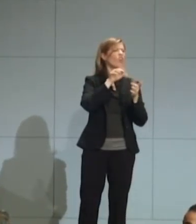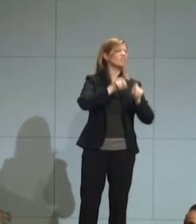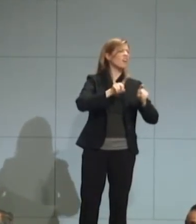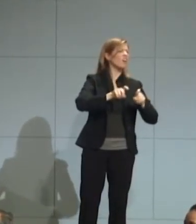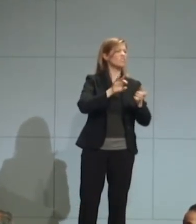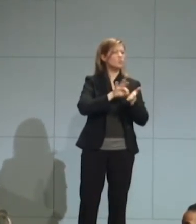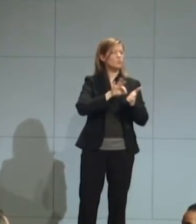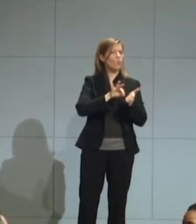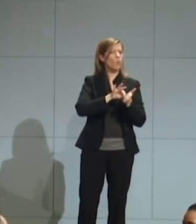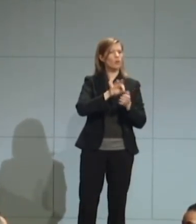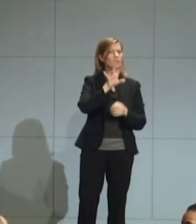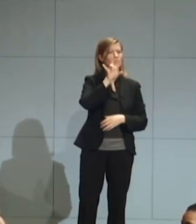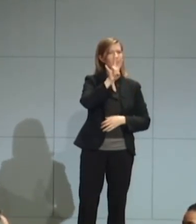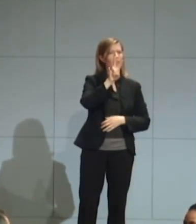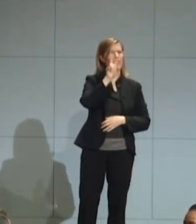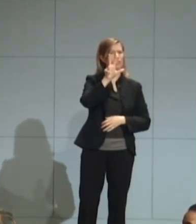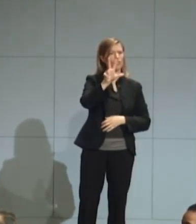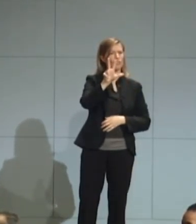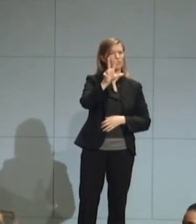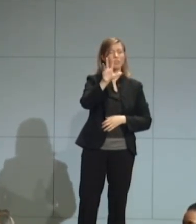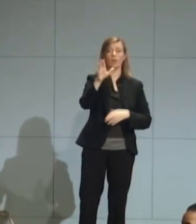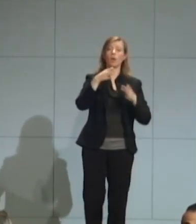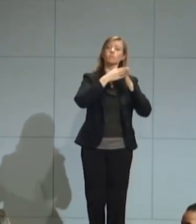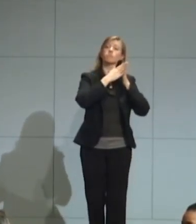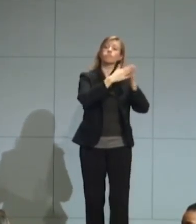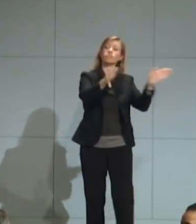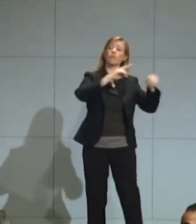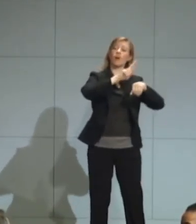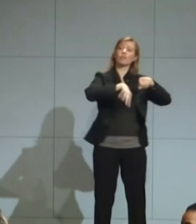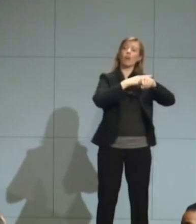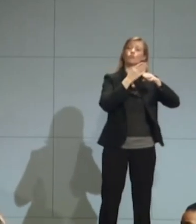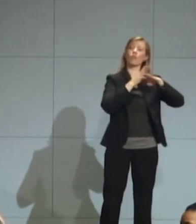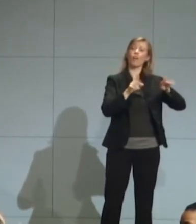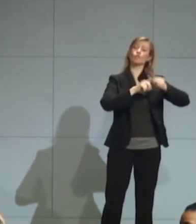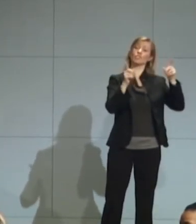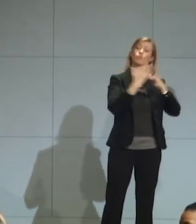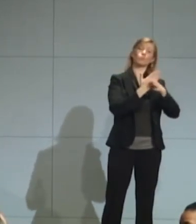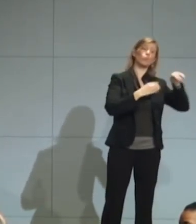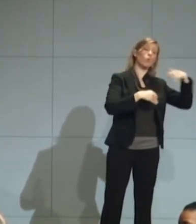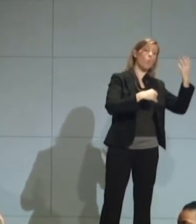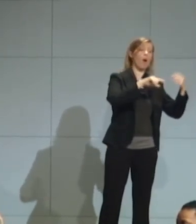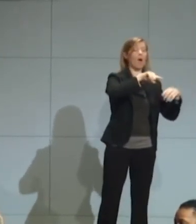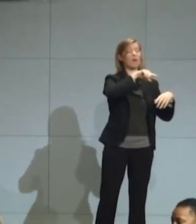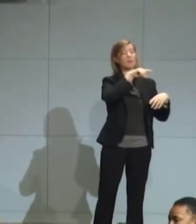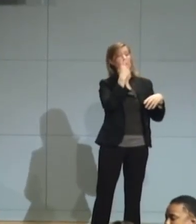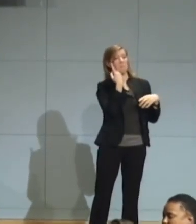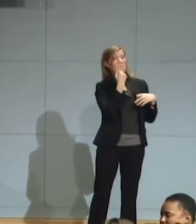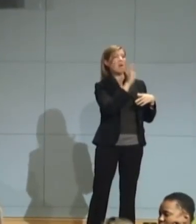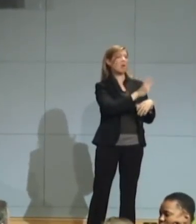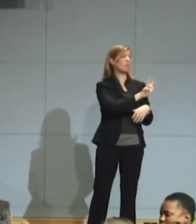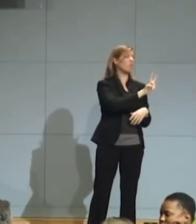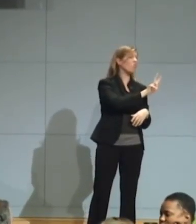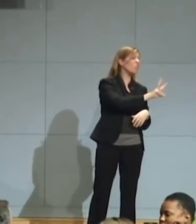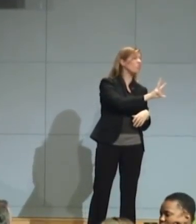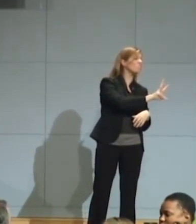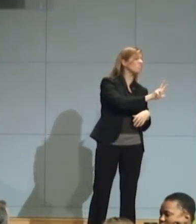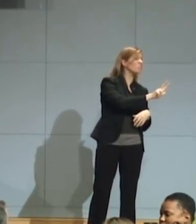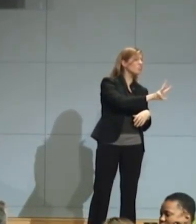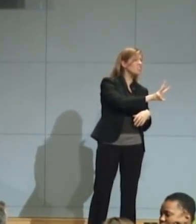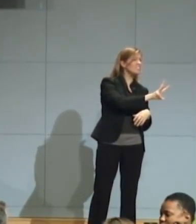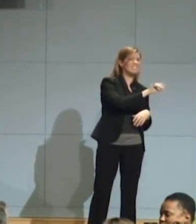a handout. We would call that a welfare program. We would blame the recipients for not wanting